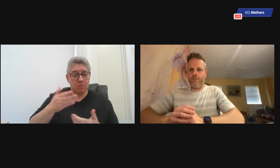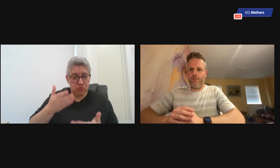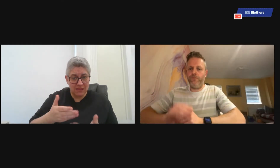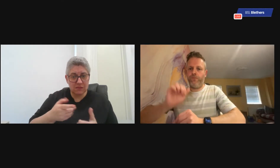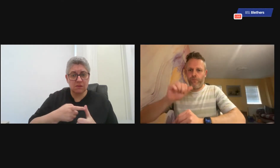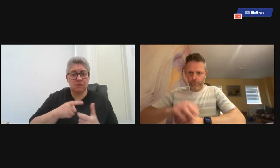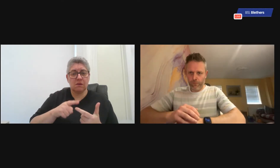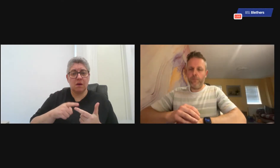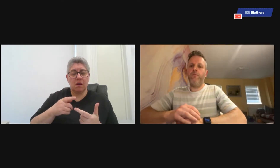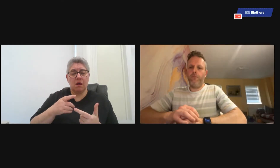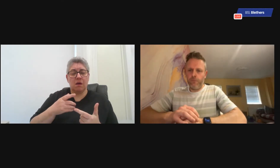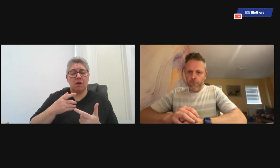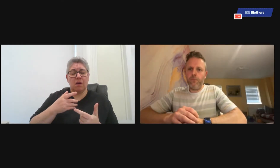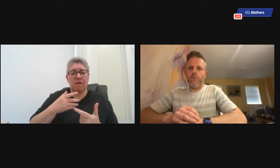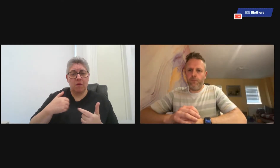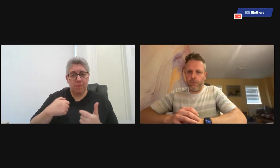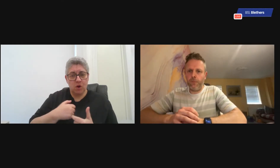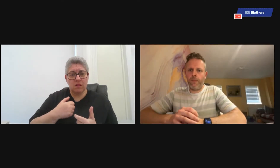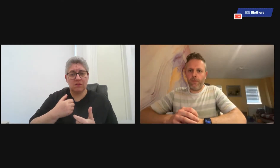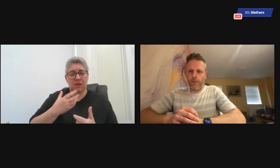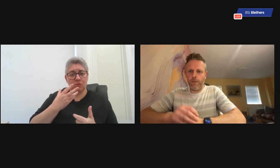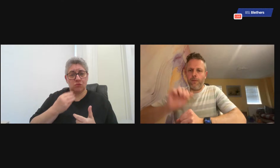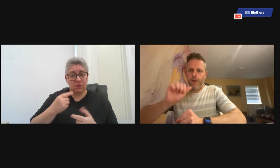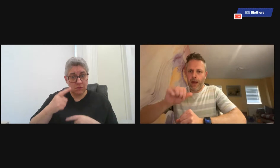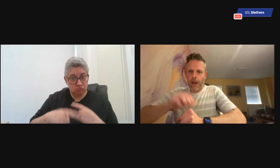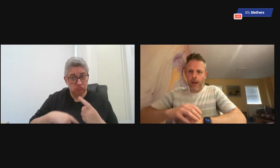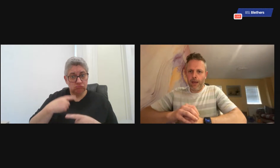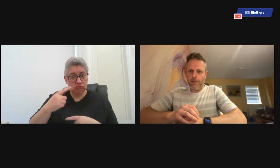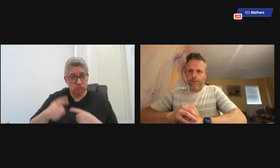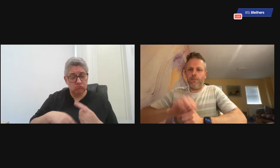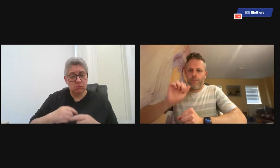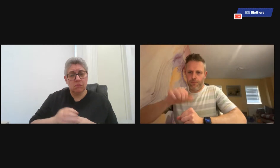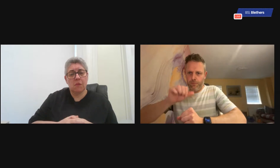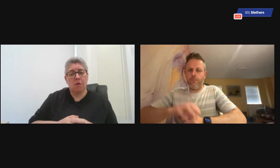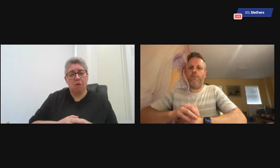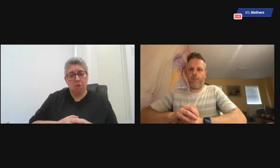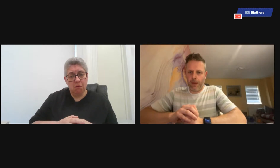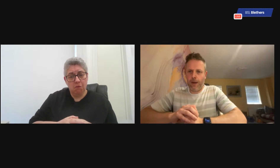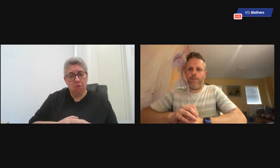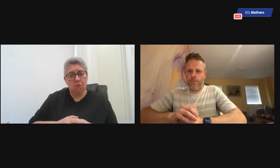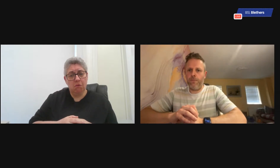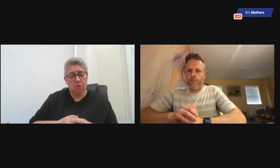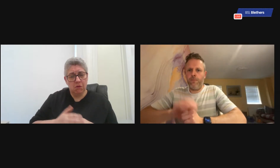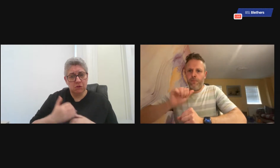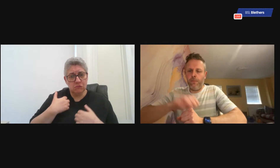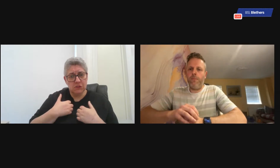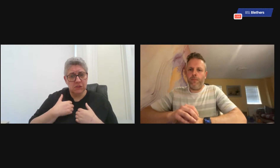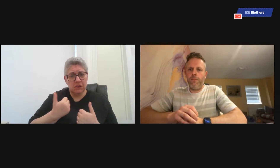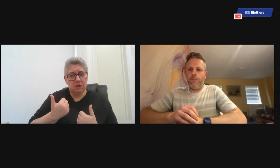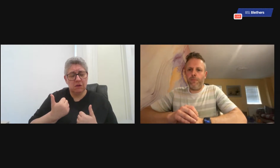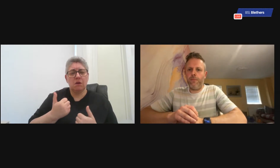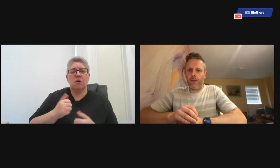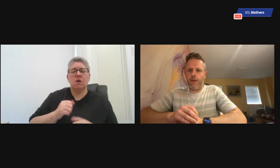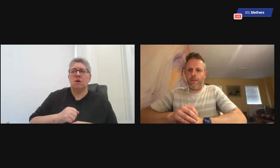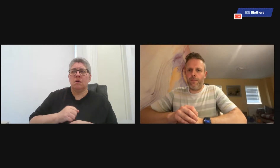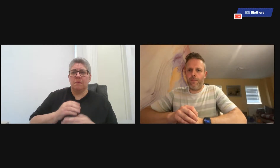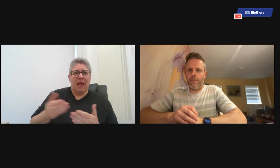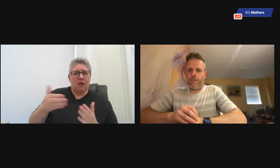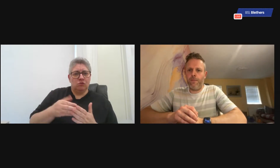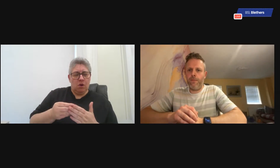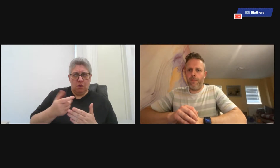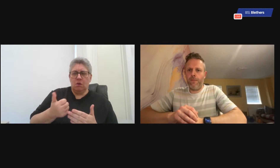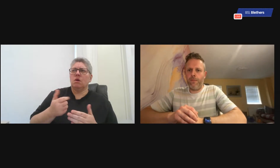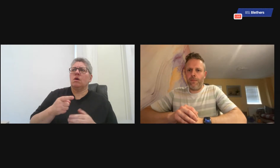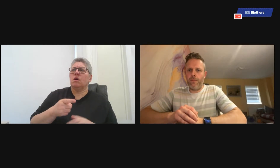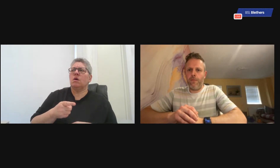for example. Oh, really? Okay. So presents for Christmas and birthdays and that sort of thing, that would be annually? Okay, that's